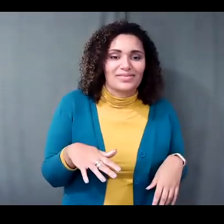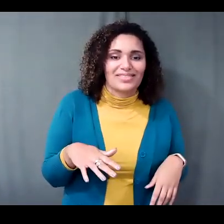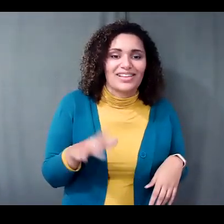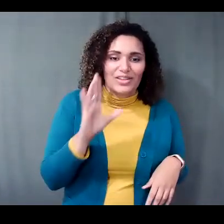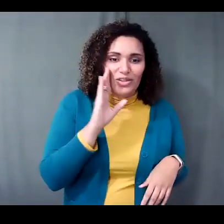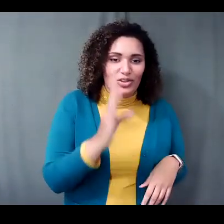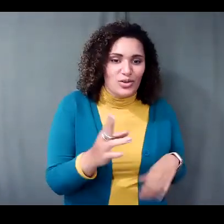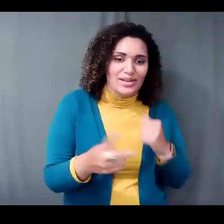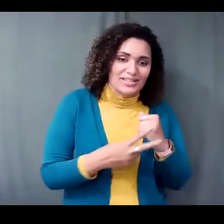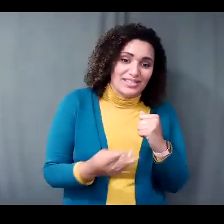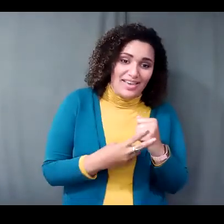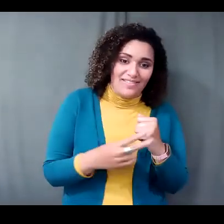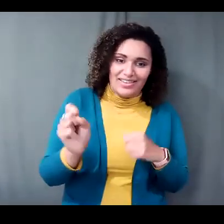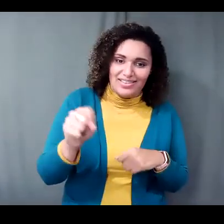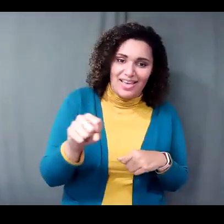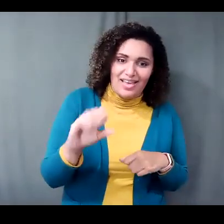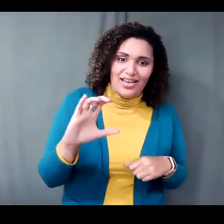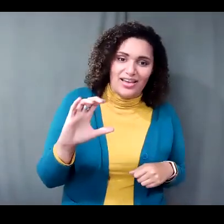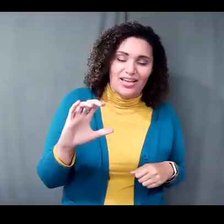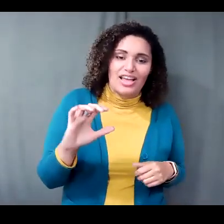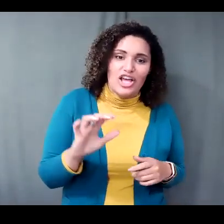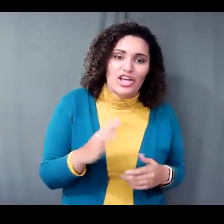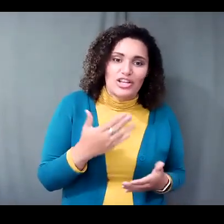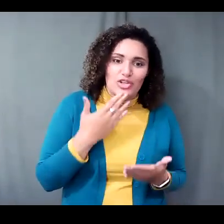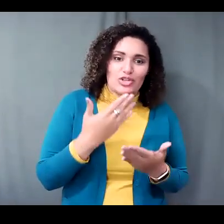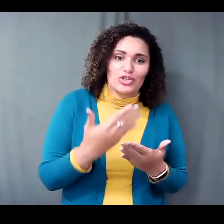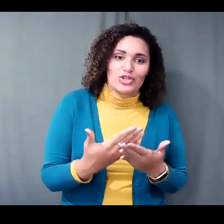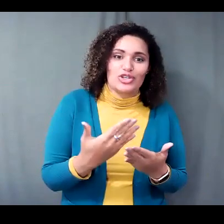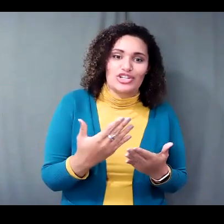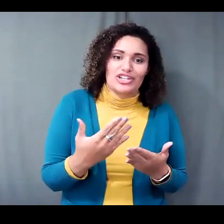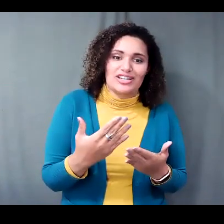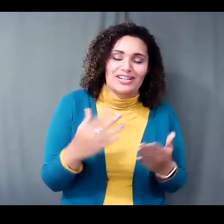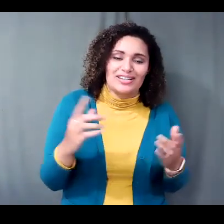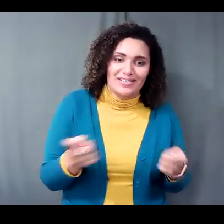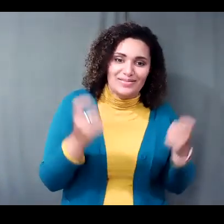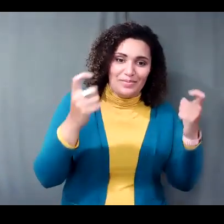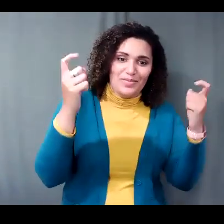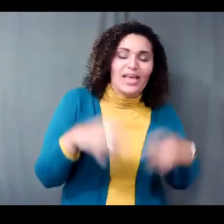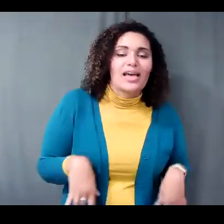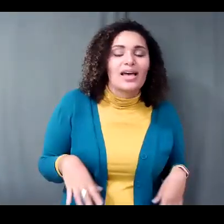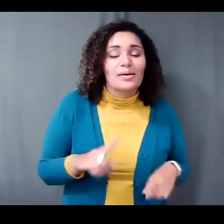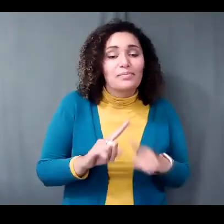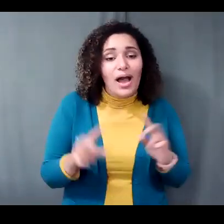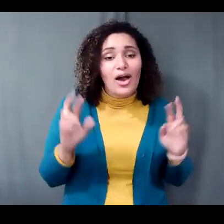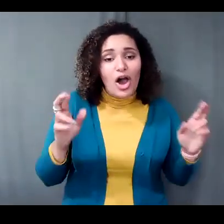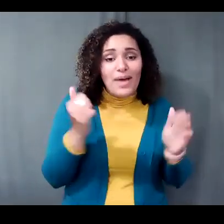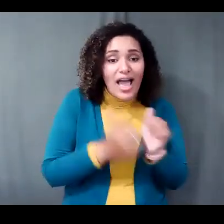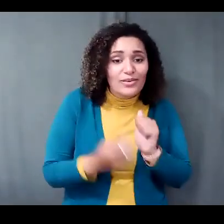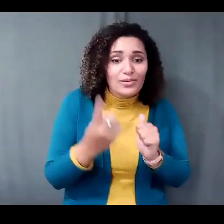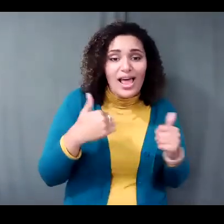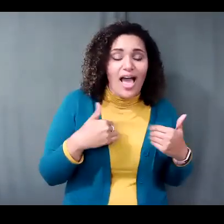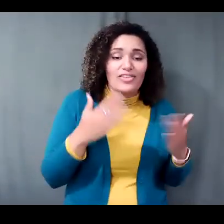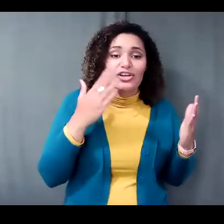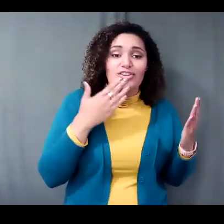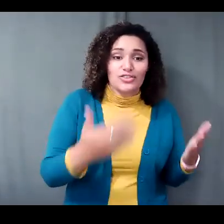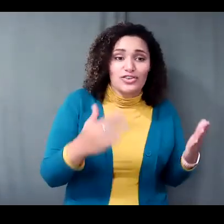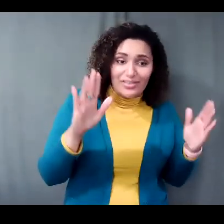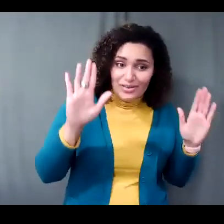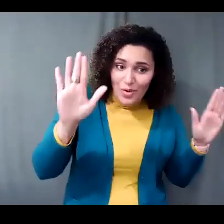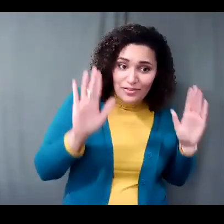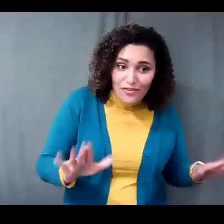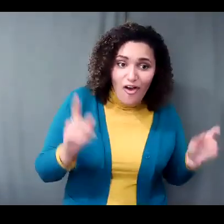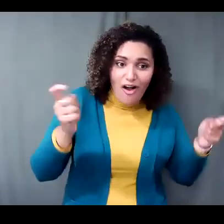chowder thing. And I like Al and Karen's suggestion, the recommended vignette. The other way I was going was Bedlam.